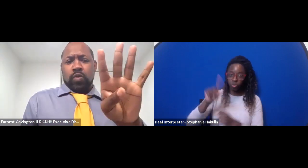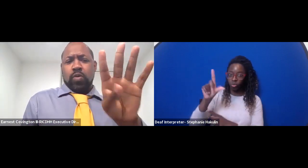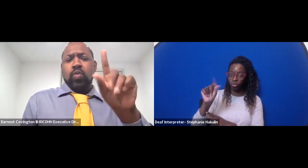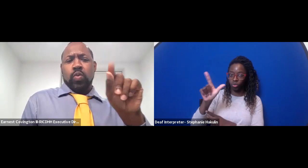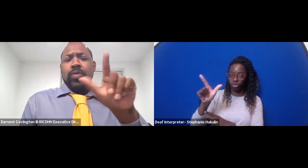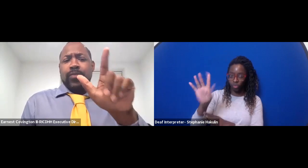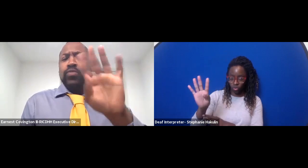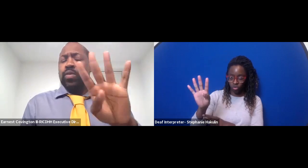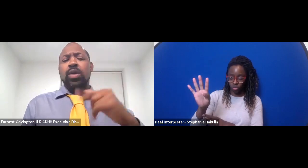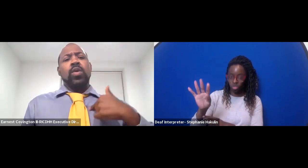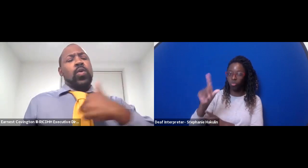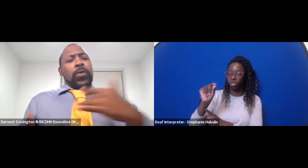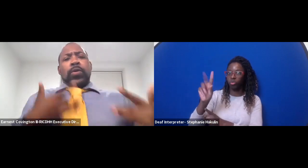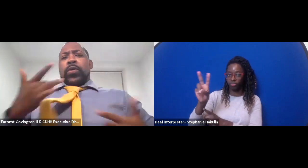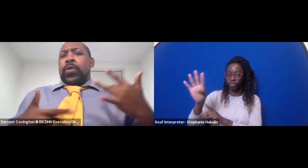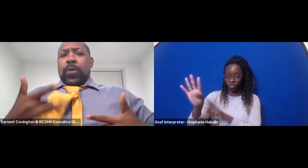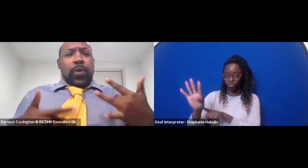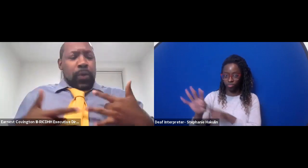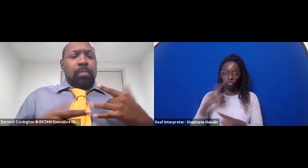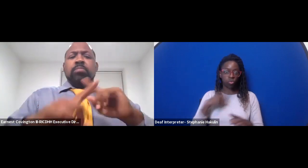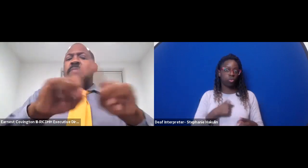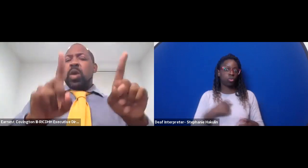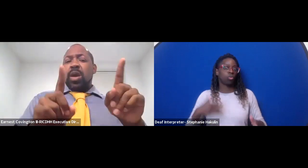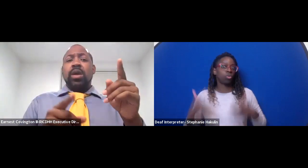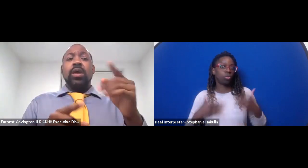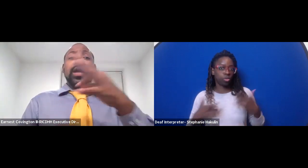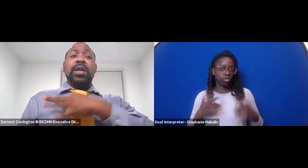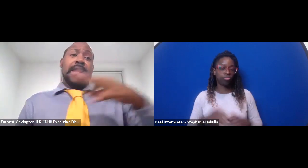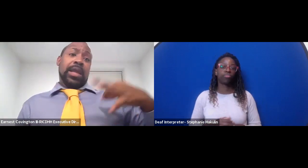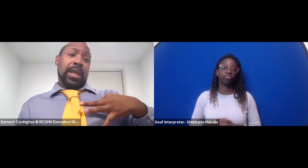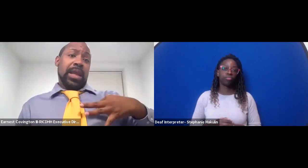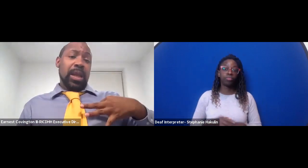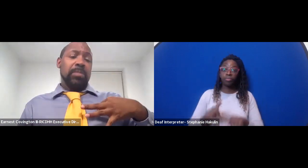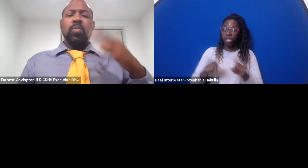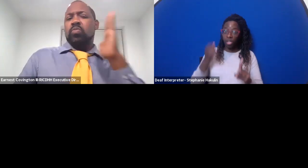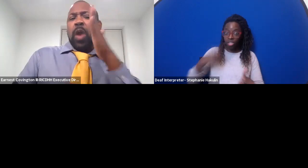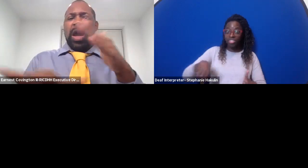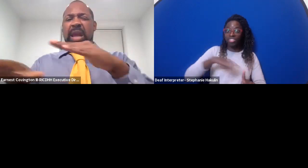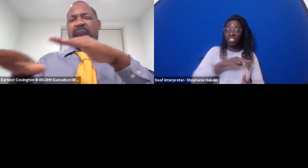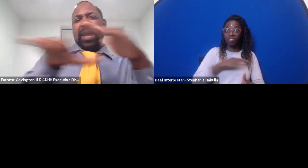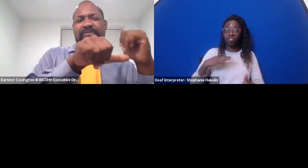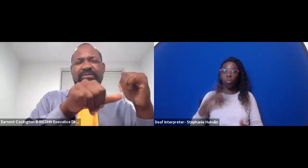them until 2024, which is fabulous. We're thrilled about that.